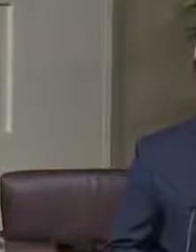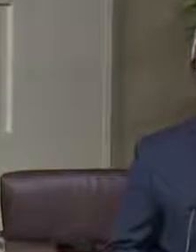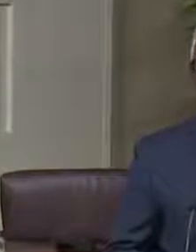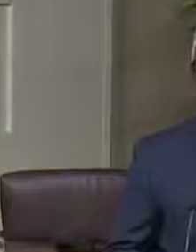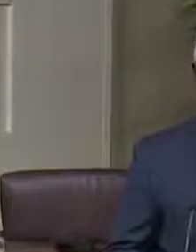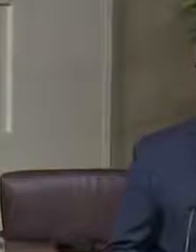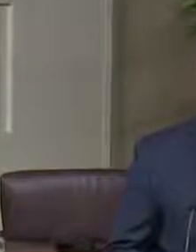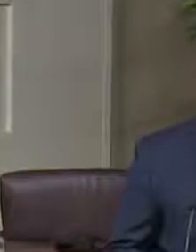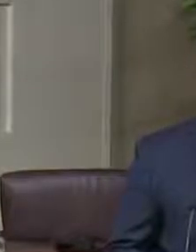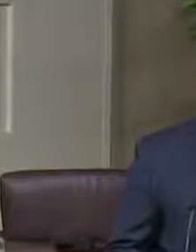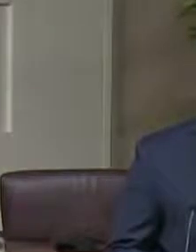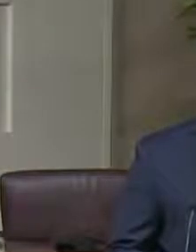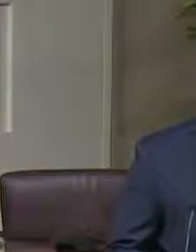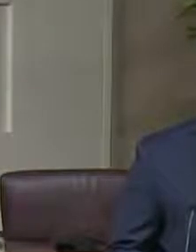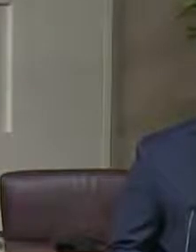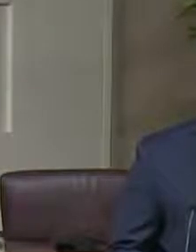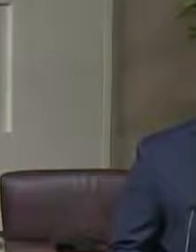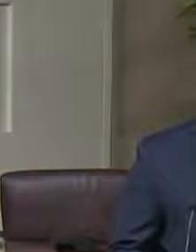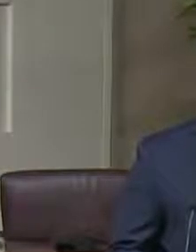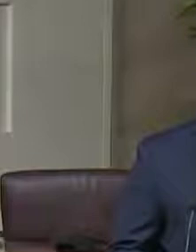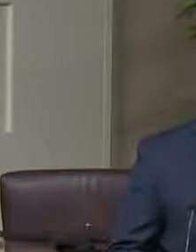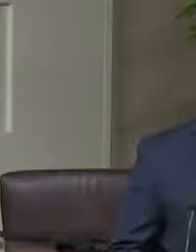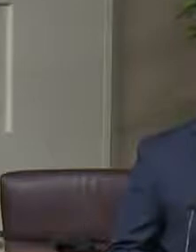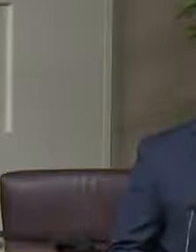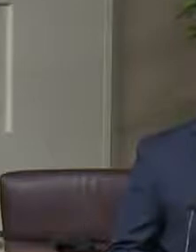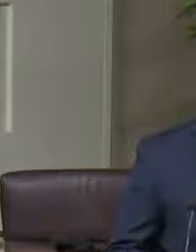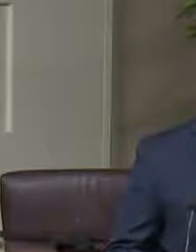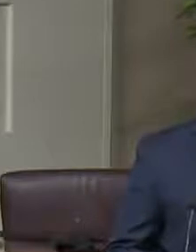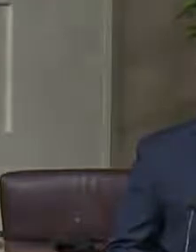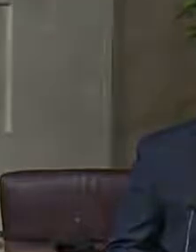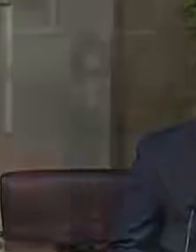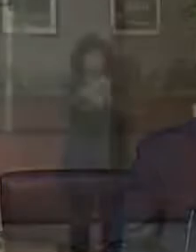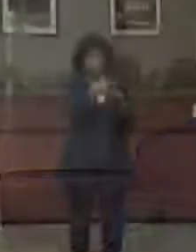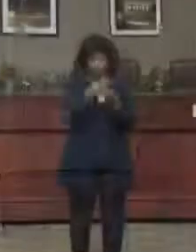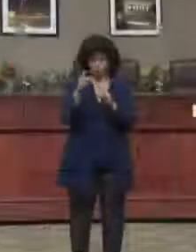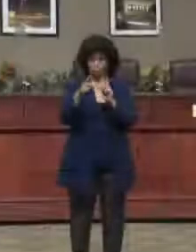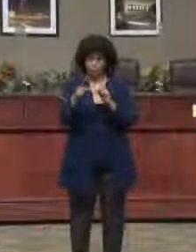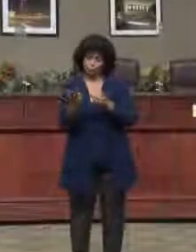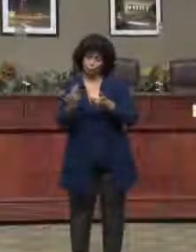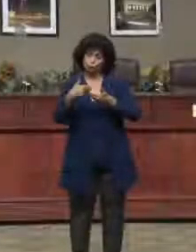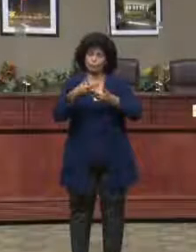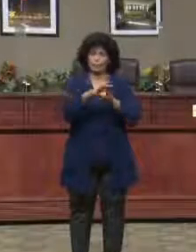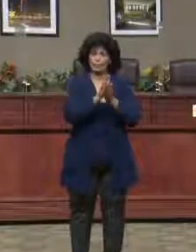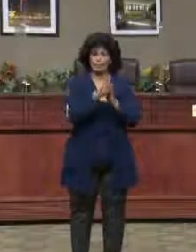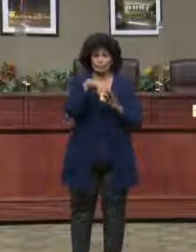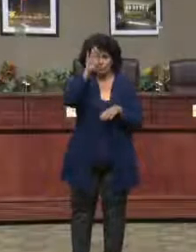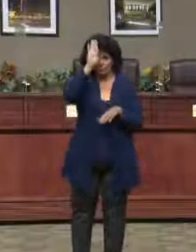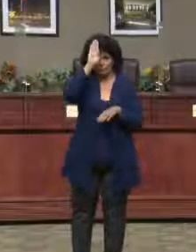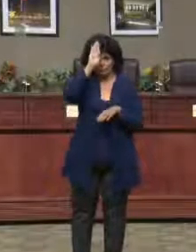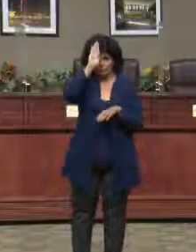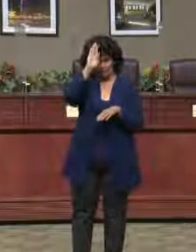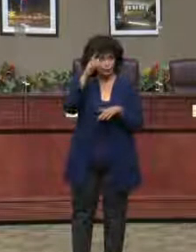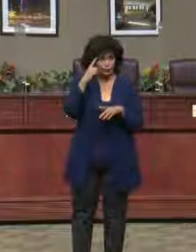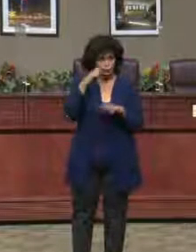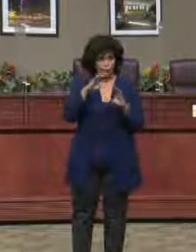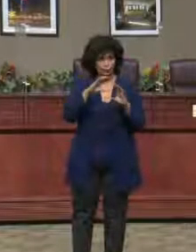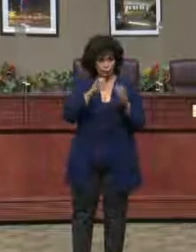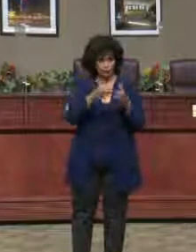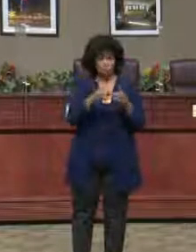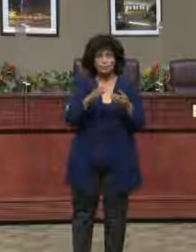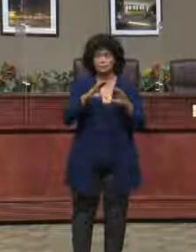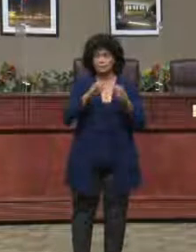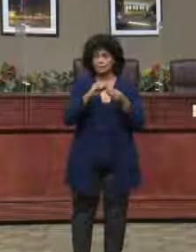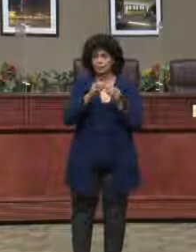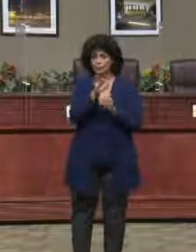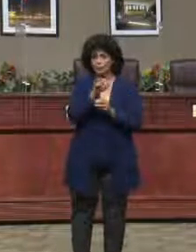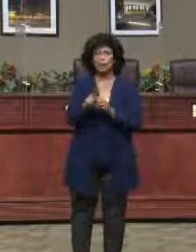most diverse class of recruits in the history of the Orange County Fire Rescue Department, class number 91. I